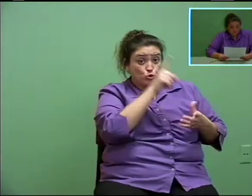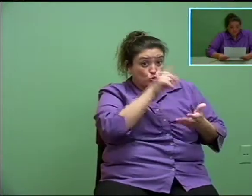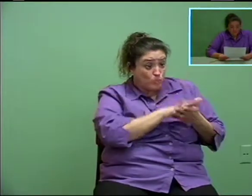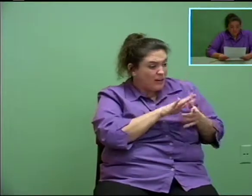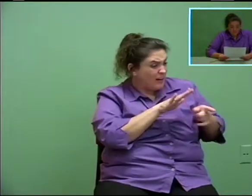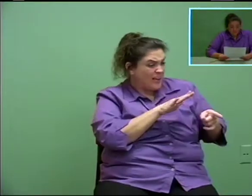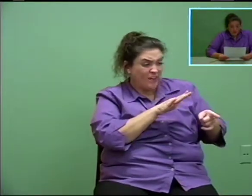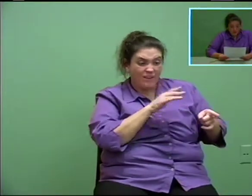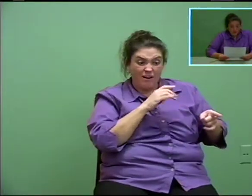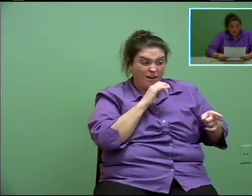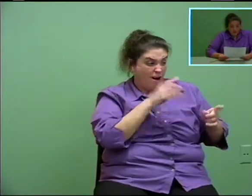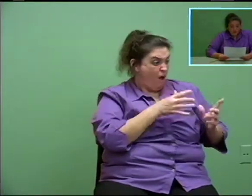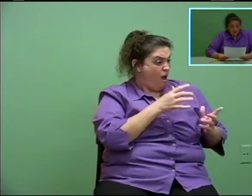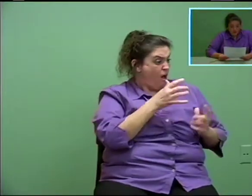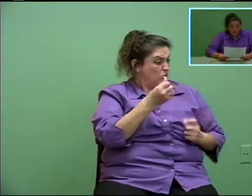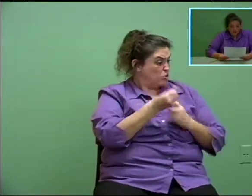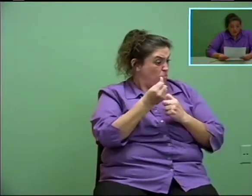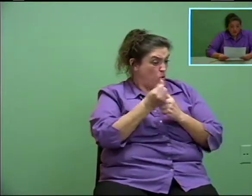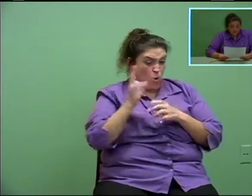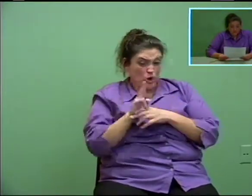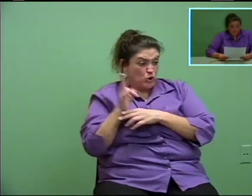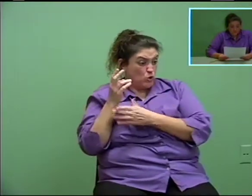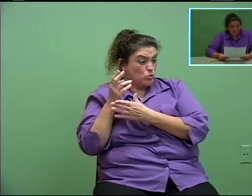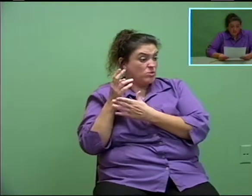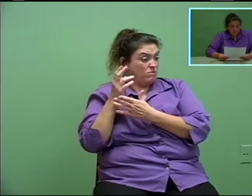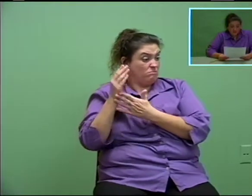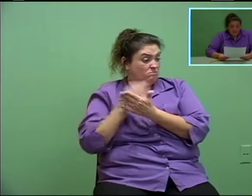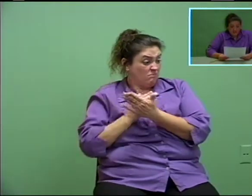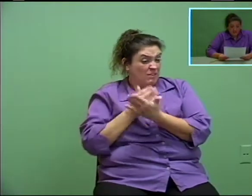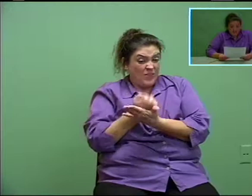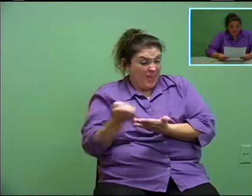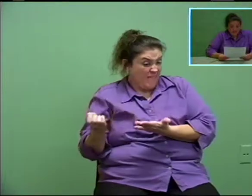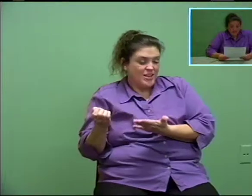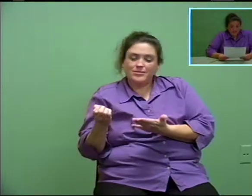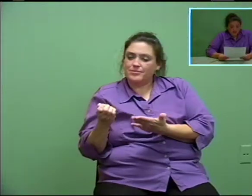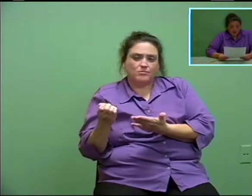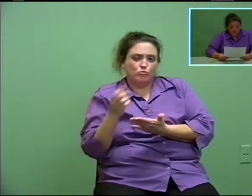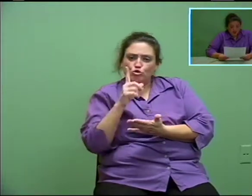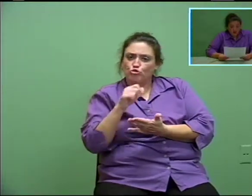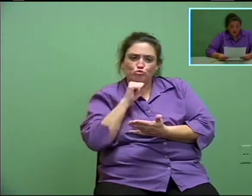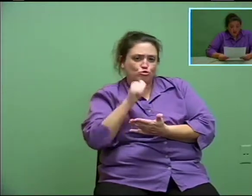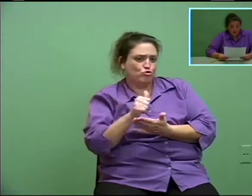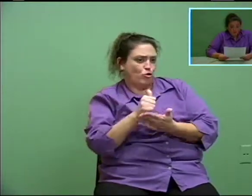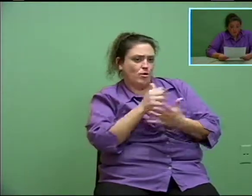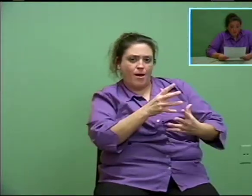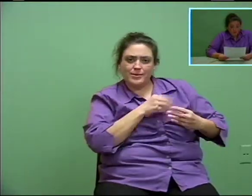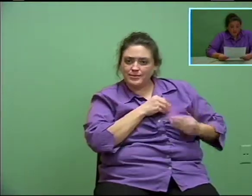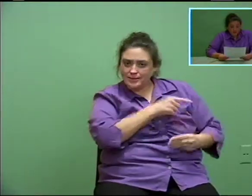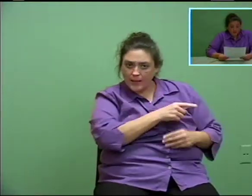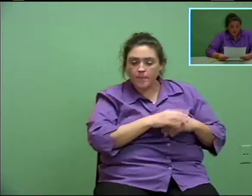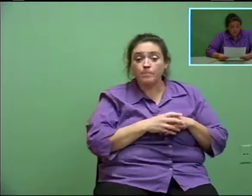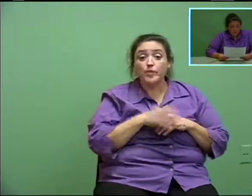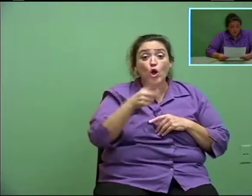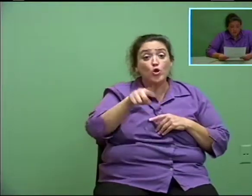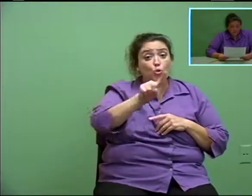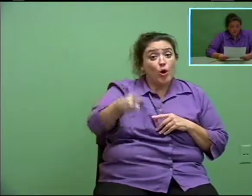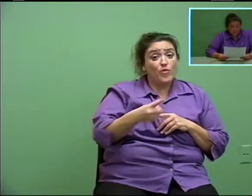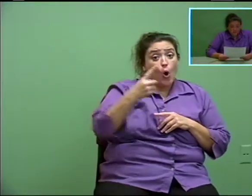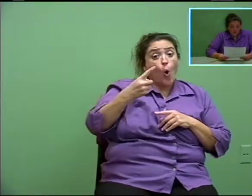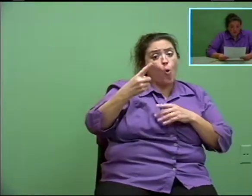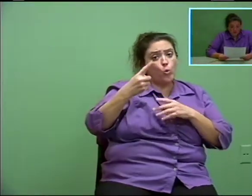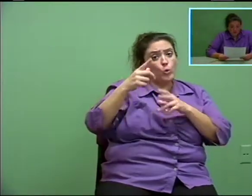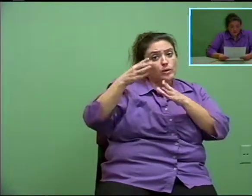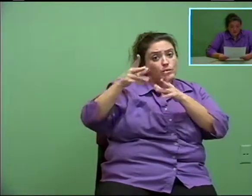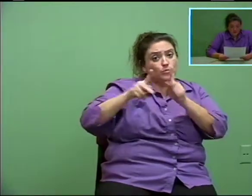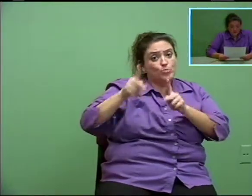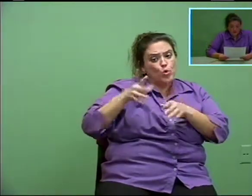them. You are the exclusive judges of the facts in this case. Also, you are the exclusive judges